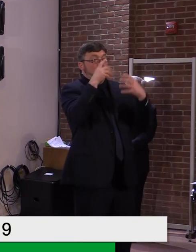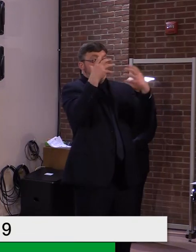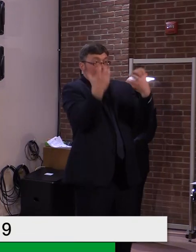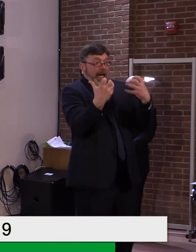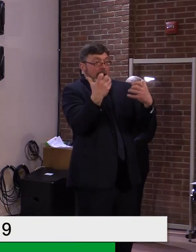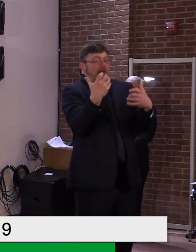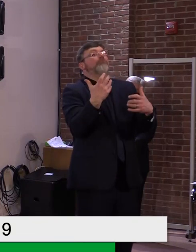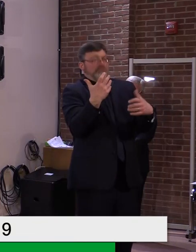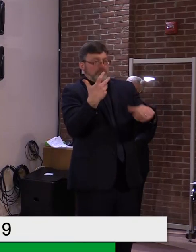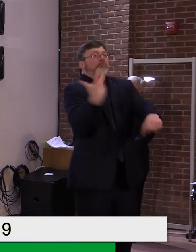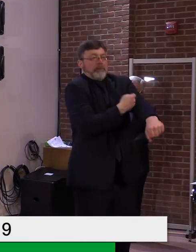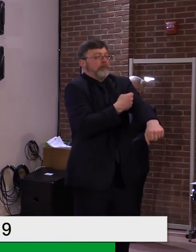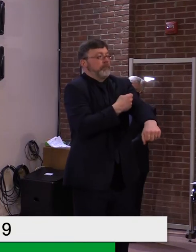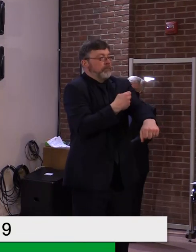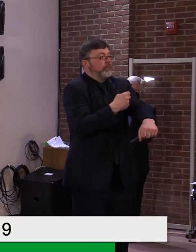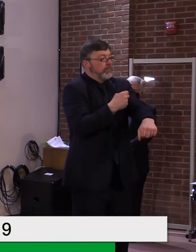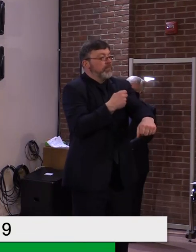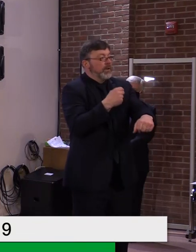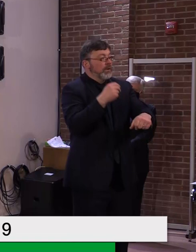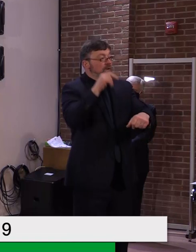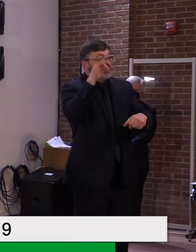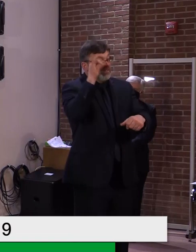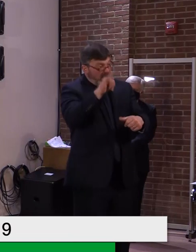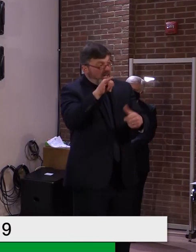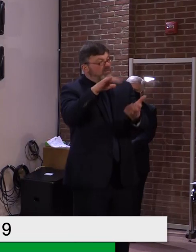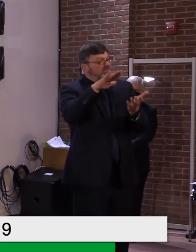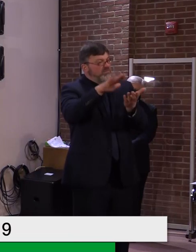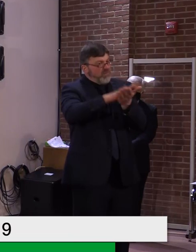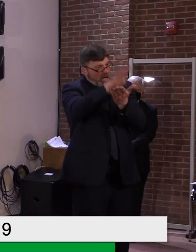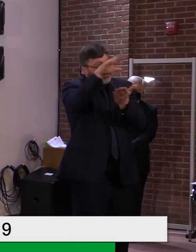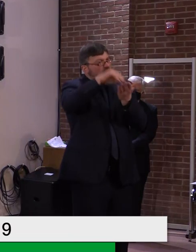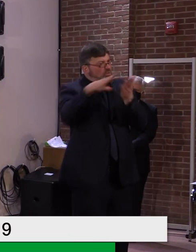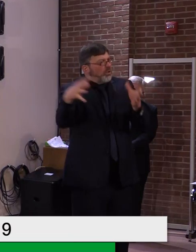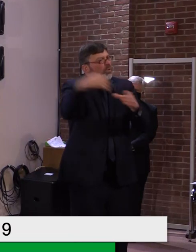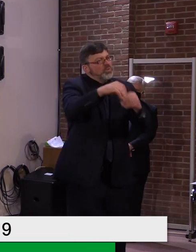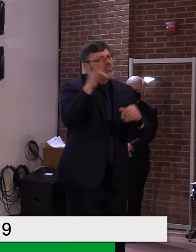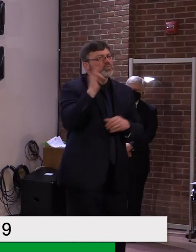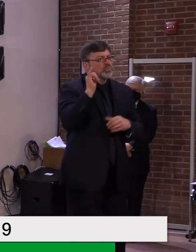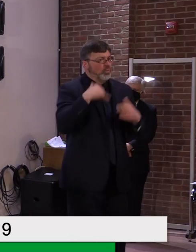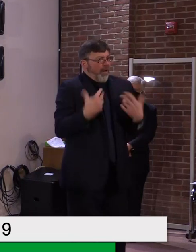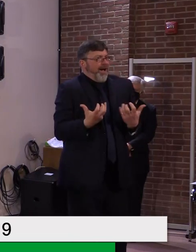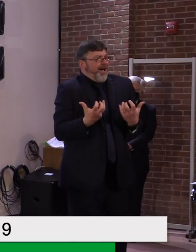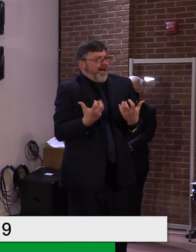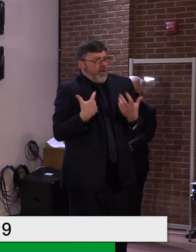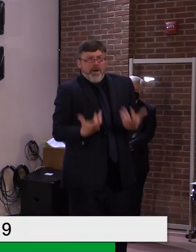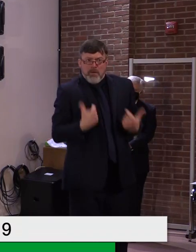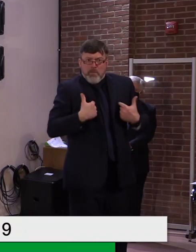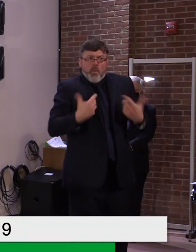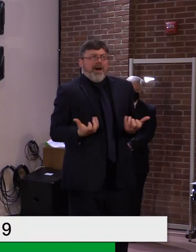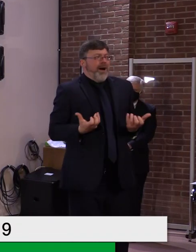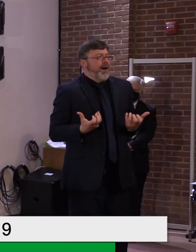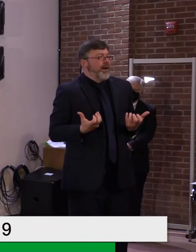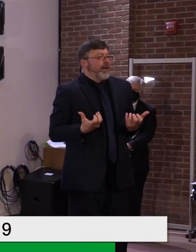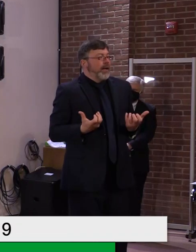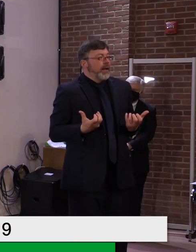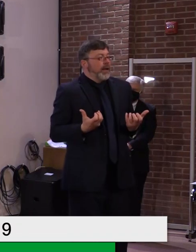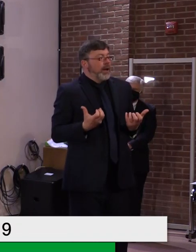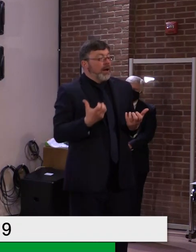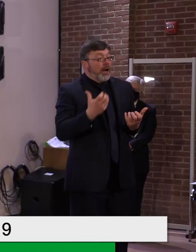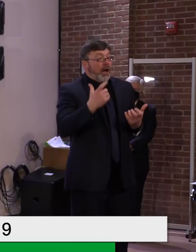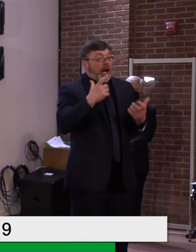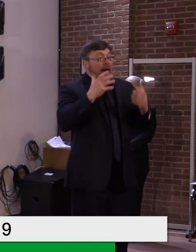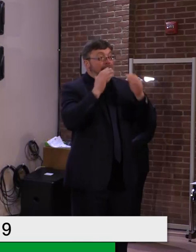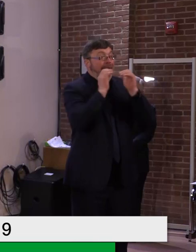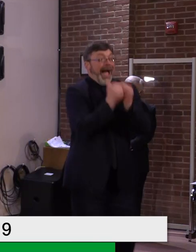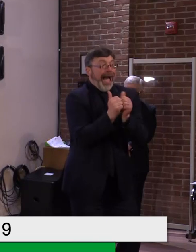on the supply. We'll continue with these conversations, and we just have not made a decision at this point.